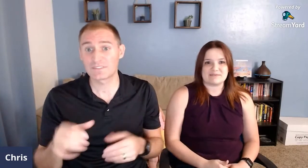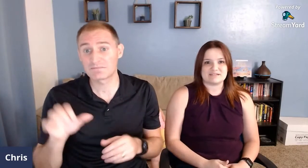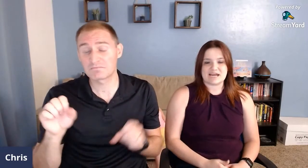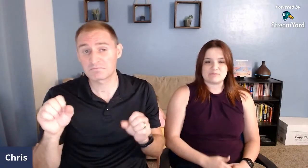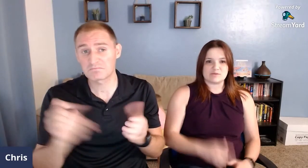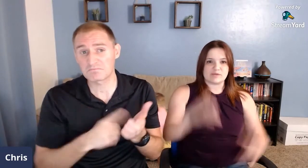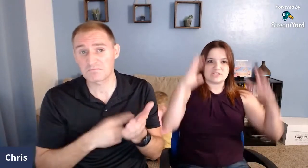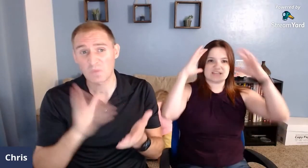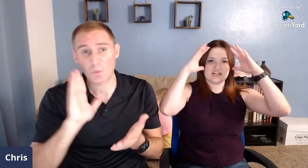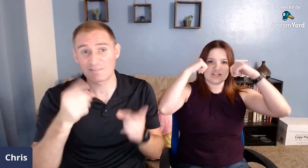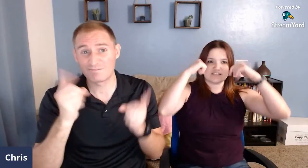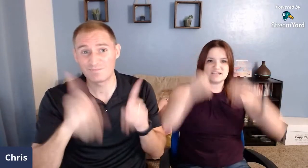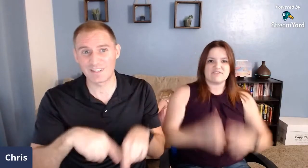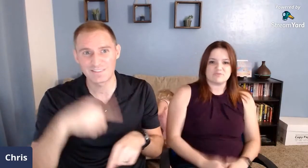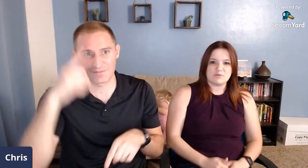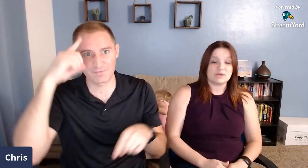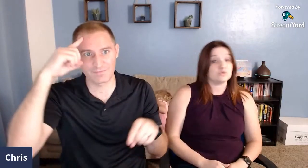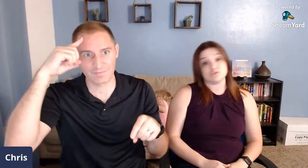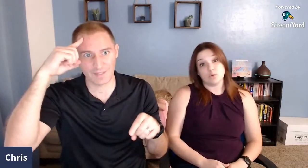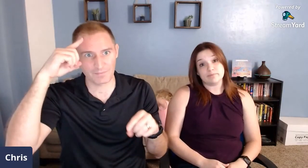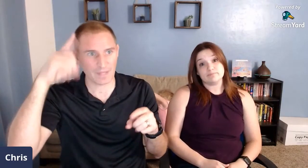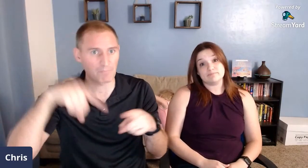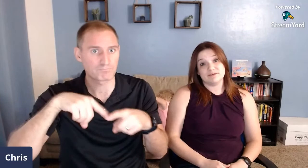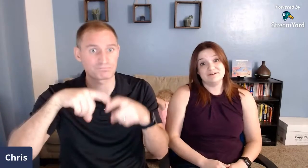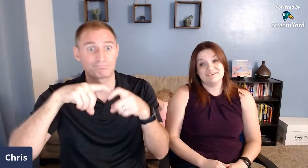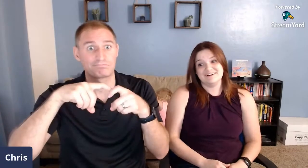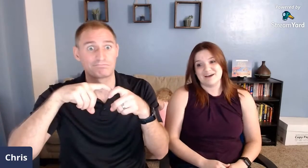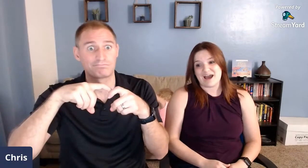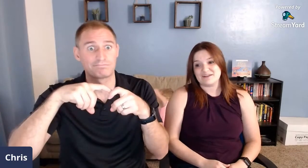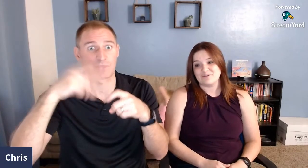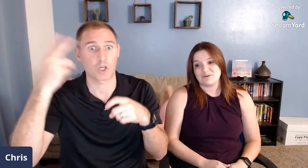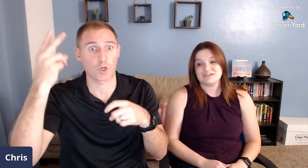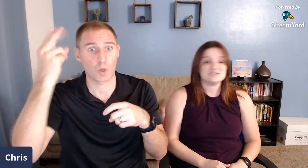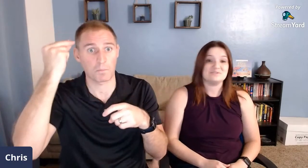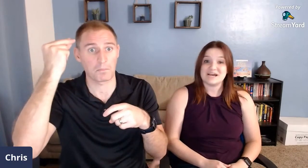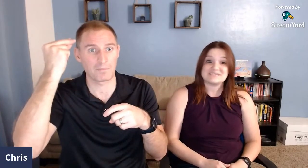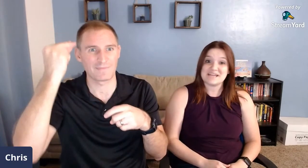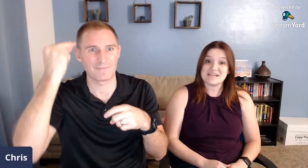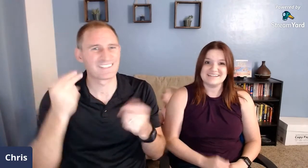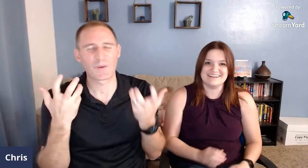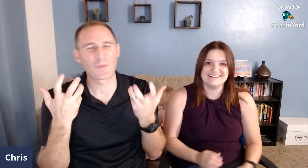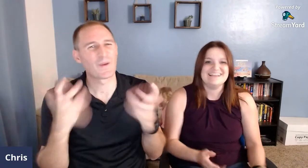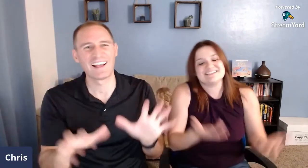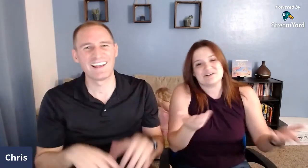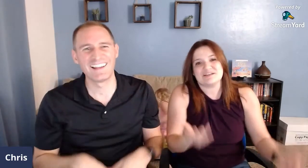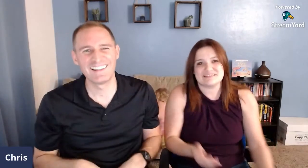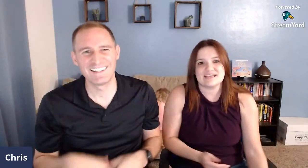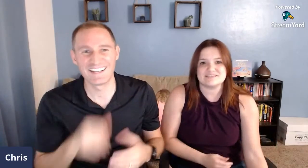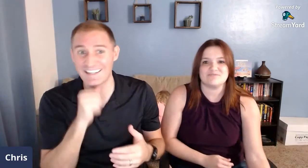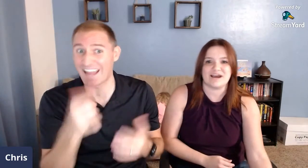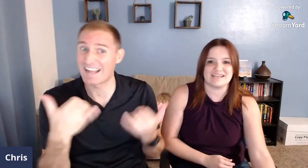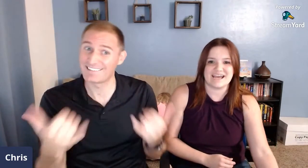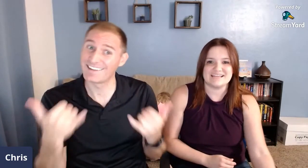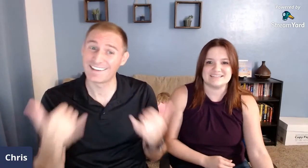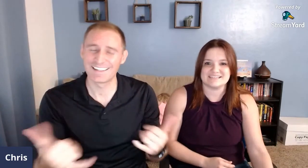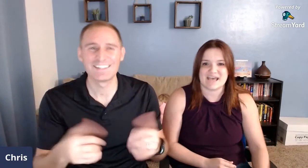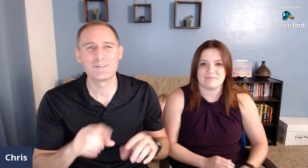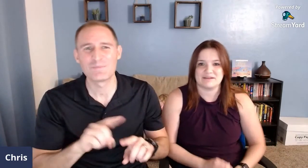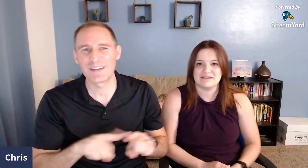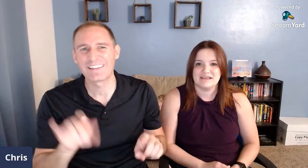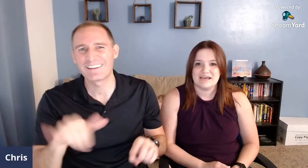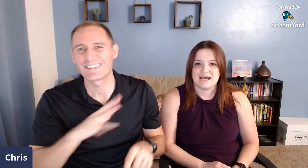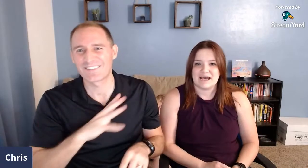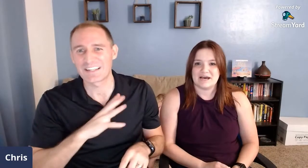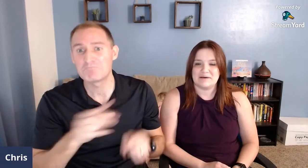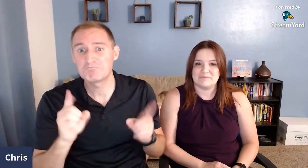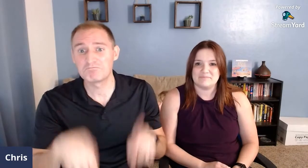from time to time where your brain just kind of shuts down for a moment and goes, nope, I don't want to, not tonight. So it's fine. Yeah, it does